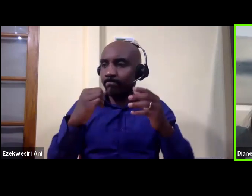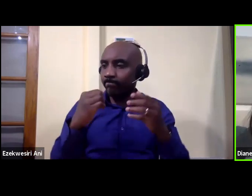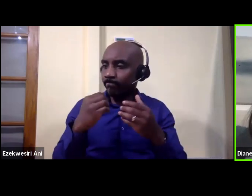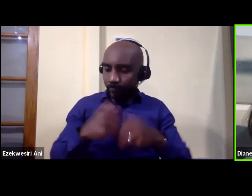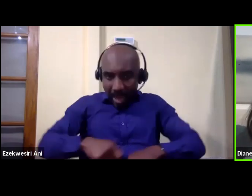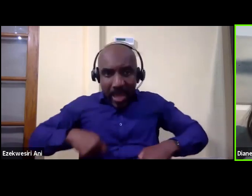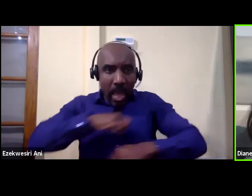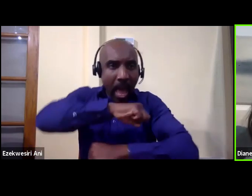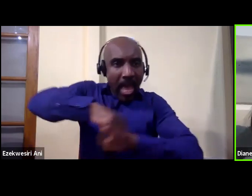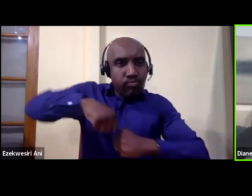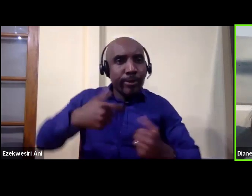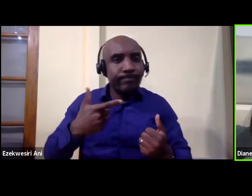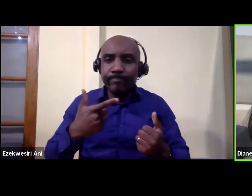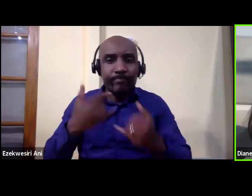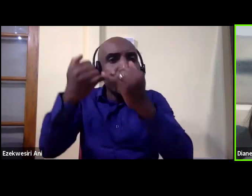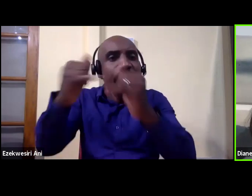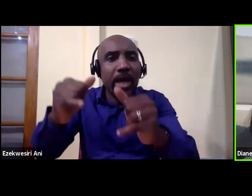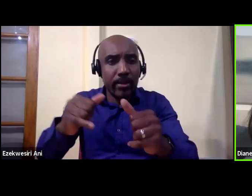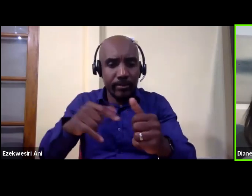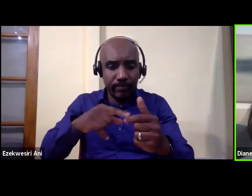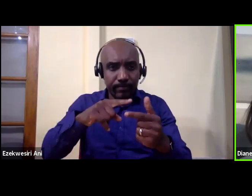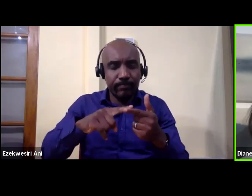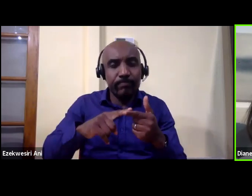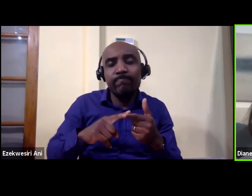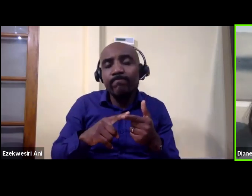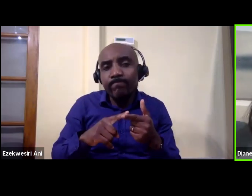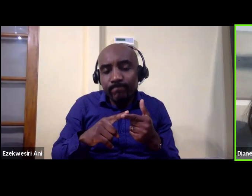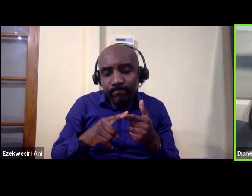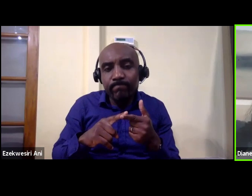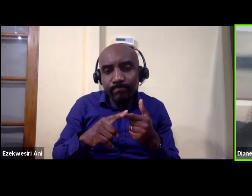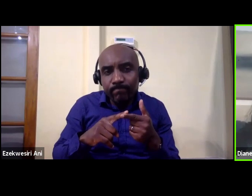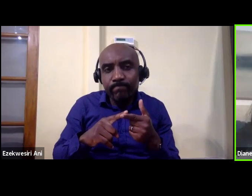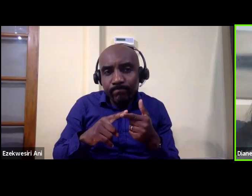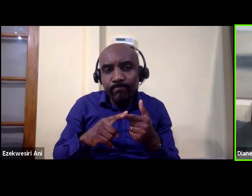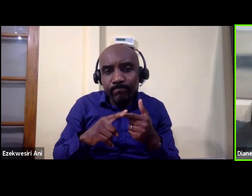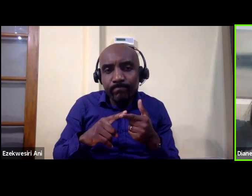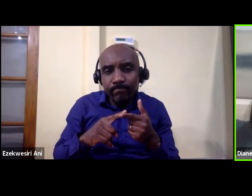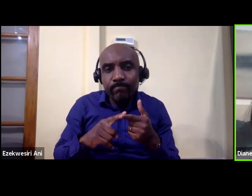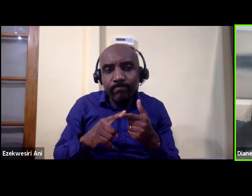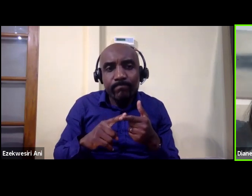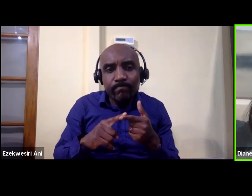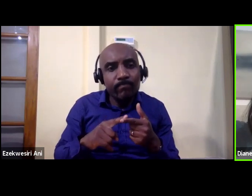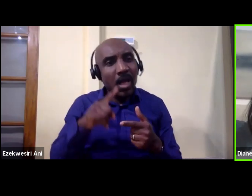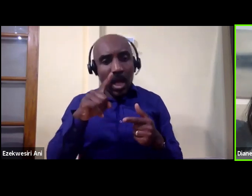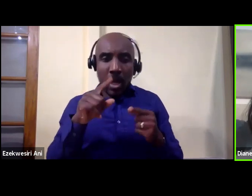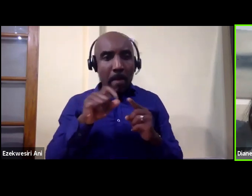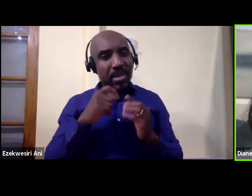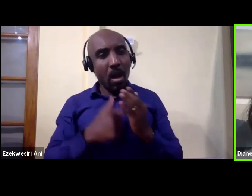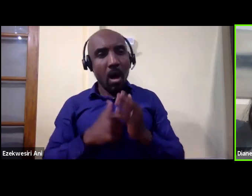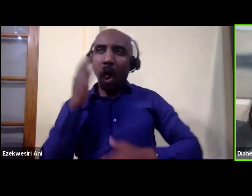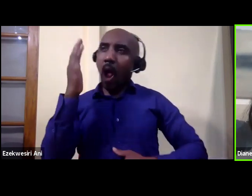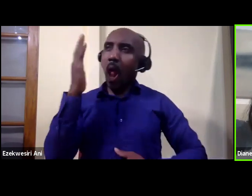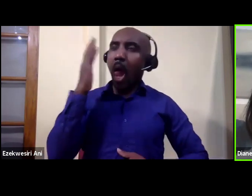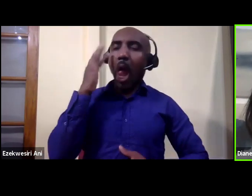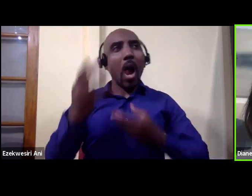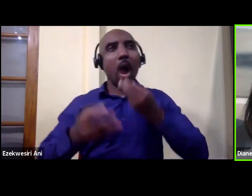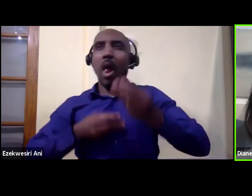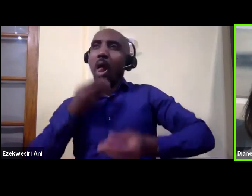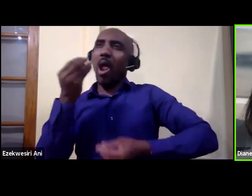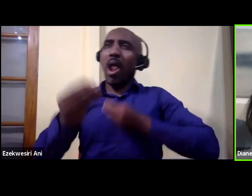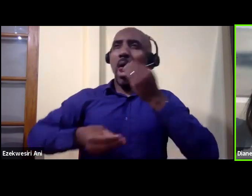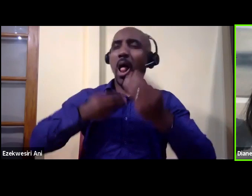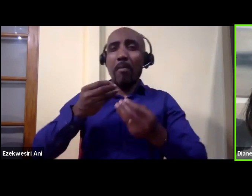they have let getting through the next day in PR terms stand in the way of really